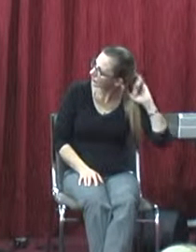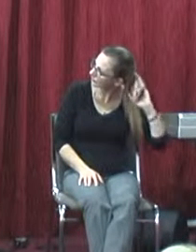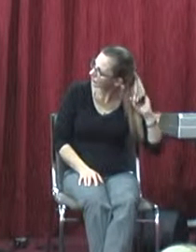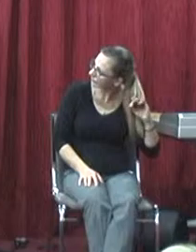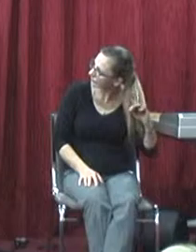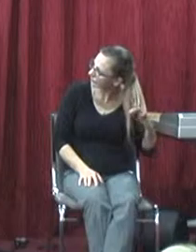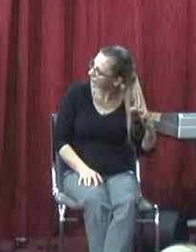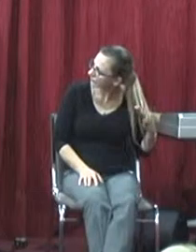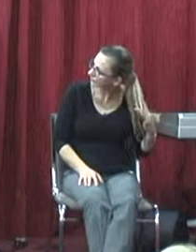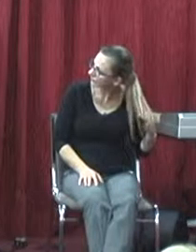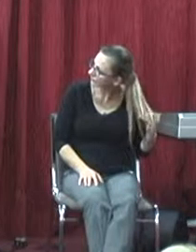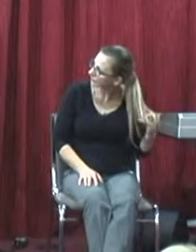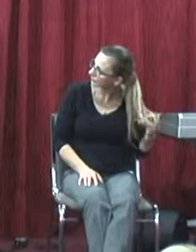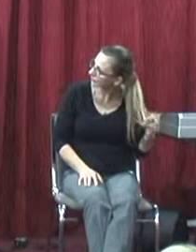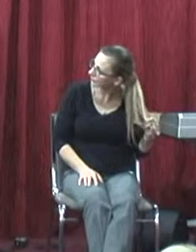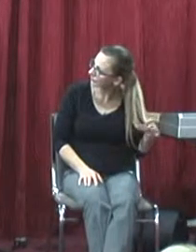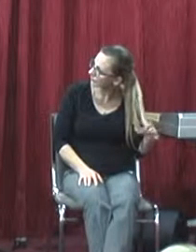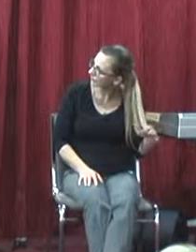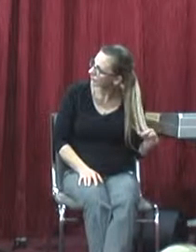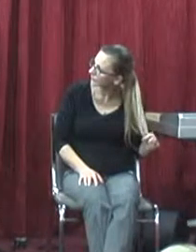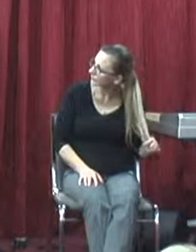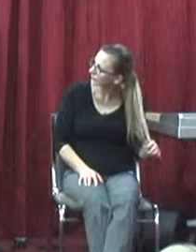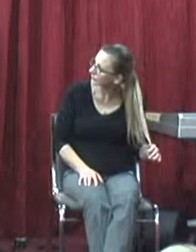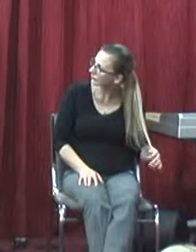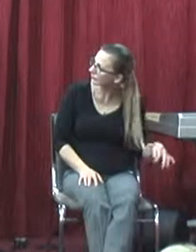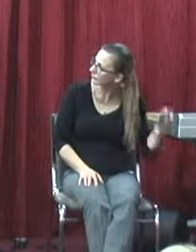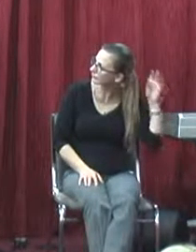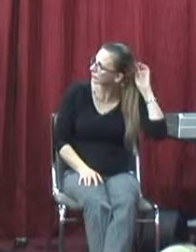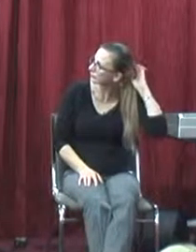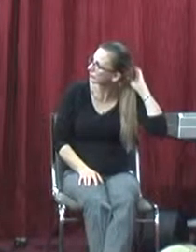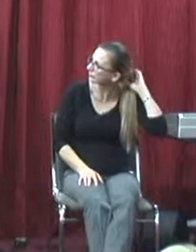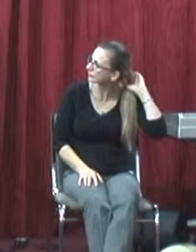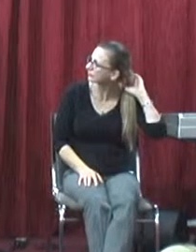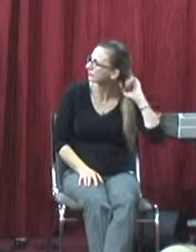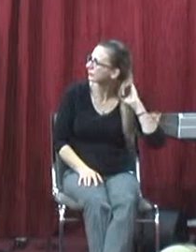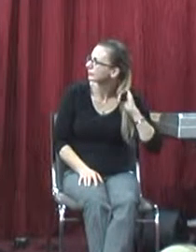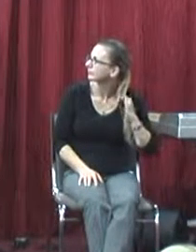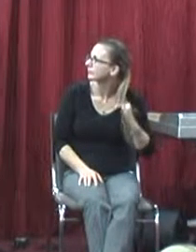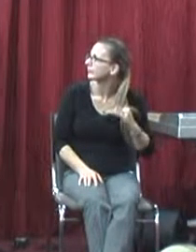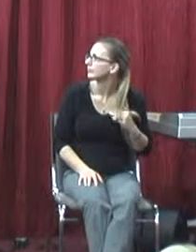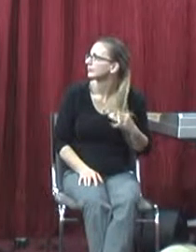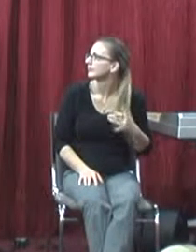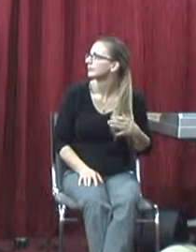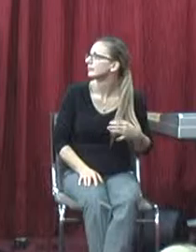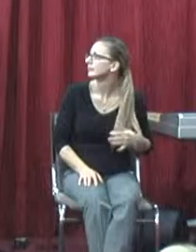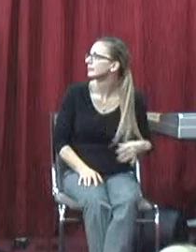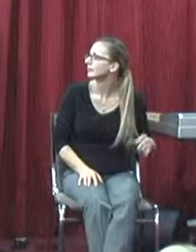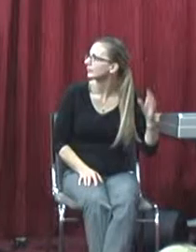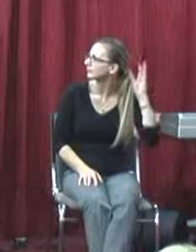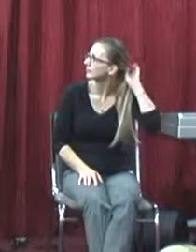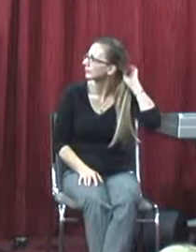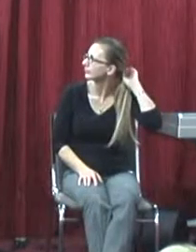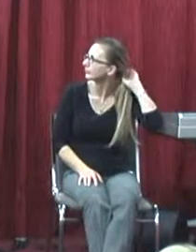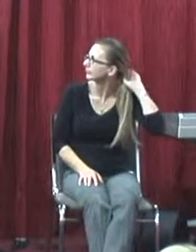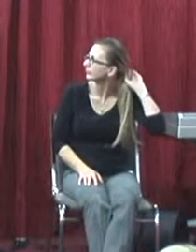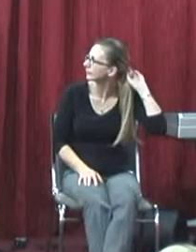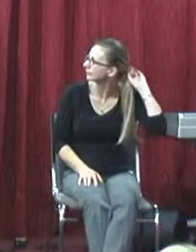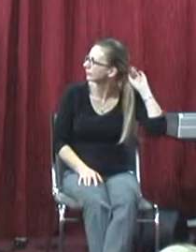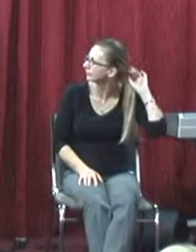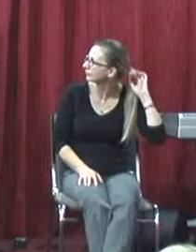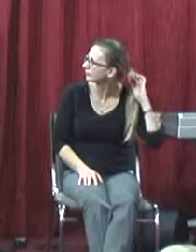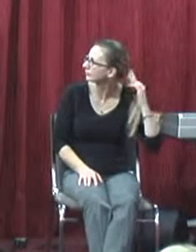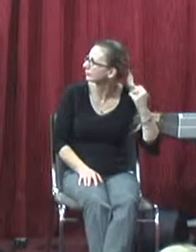into Joseph's hand all the prisoners who were in the prison so that everything that was done there, he was responsible for it.